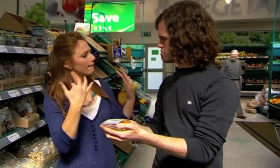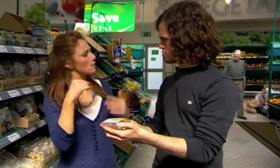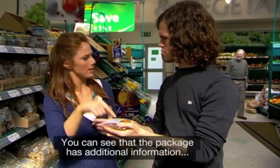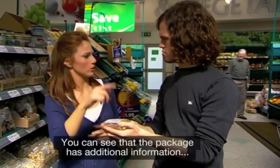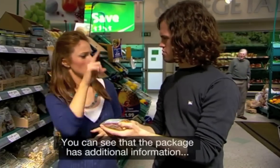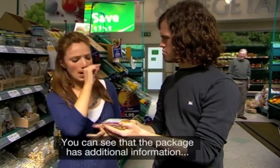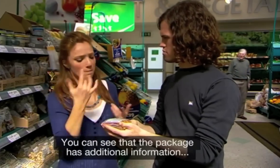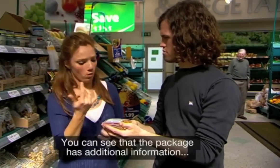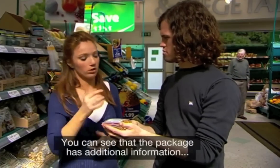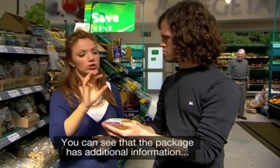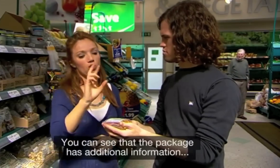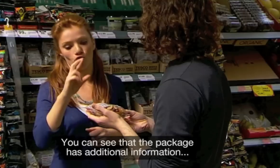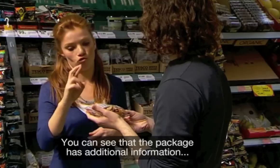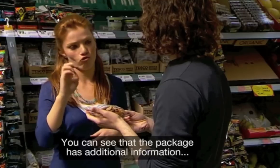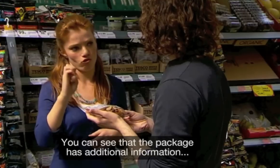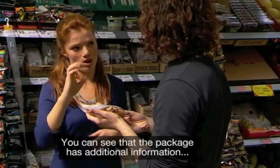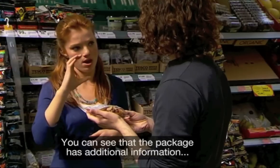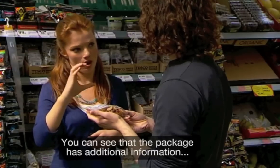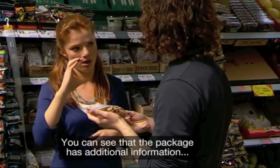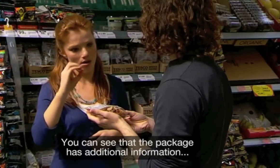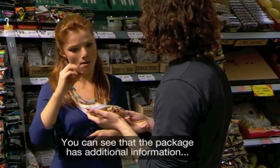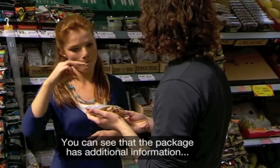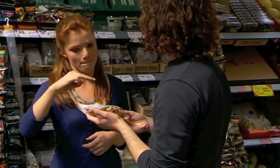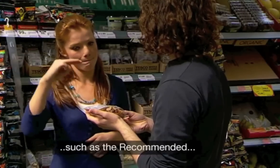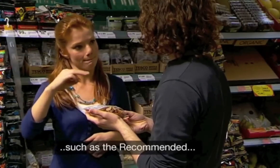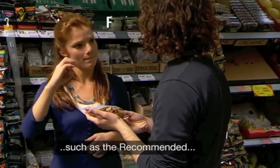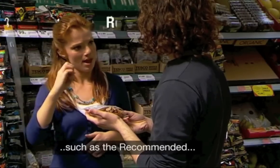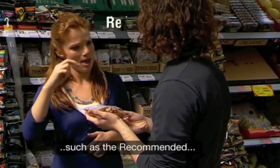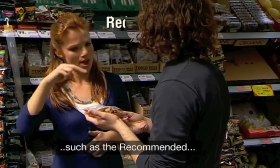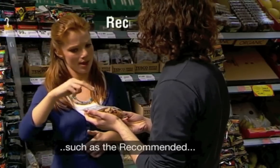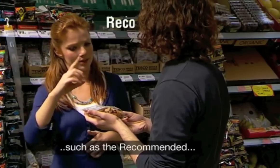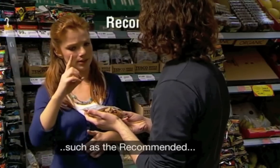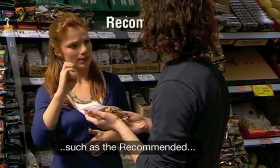You can see that the package has additional information, such as the recommended